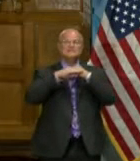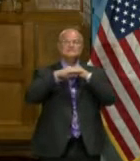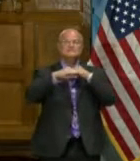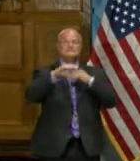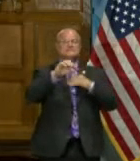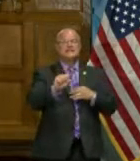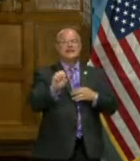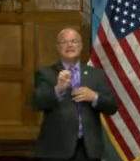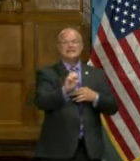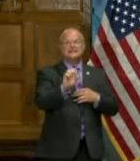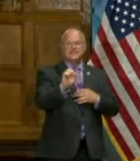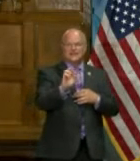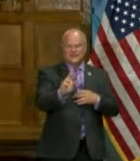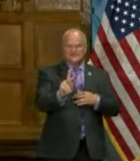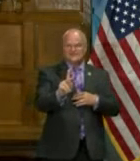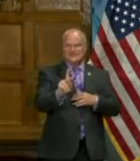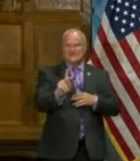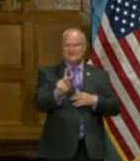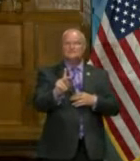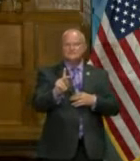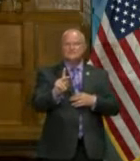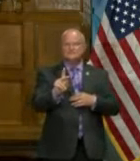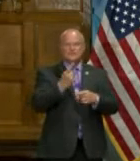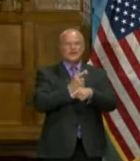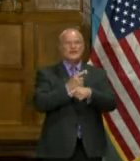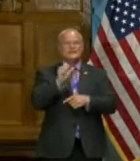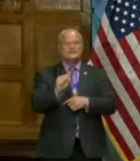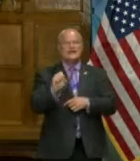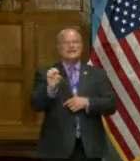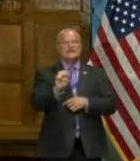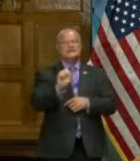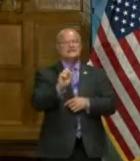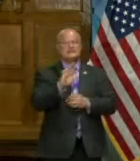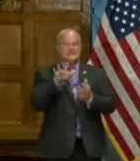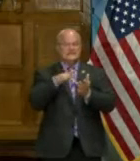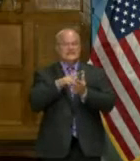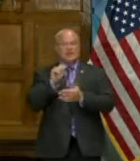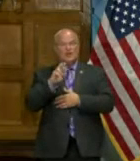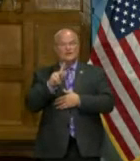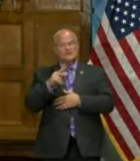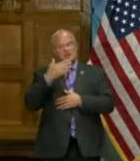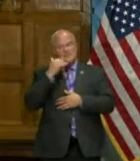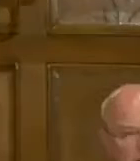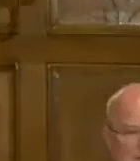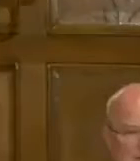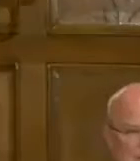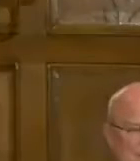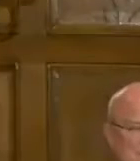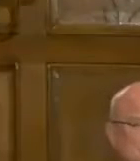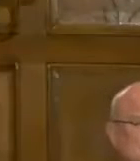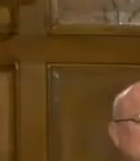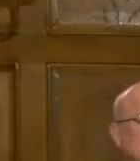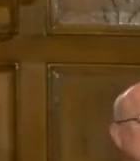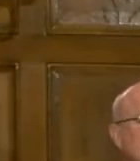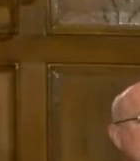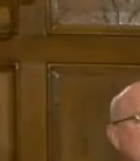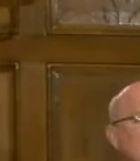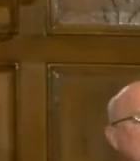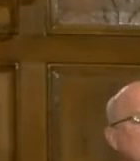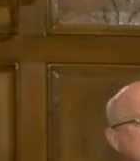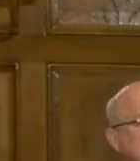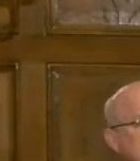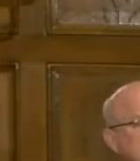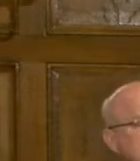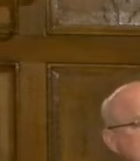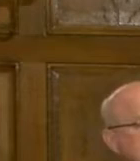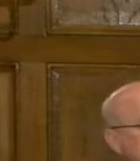in Southeast Arkansas. Southeast Arkansas, Central Arkansas is looking better as well. And then if you